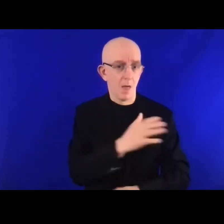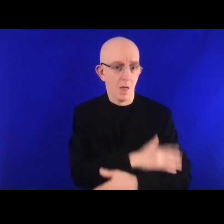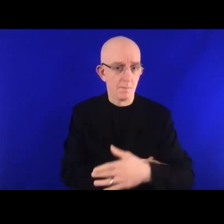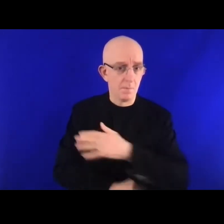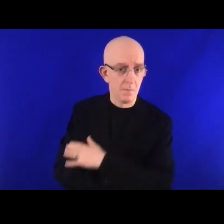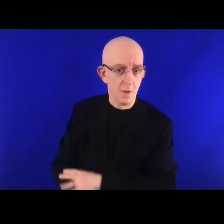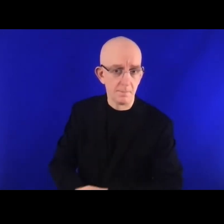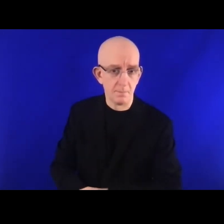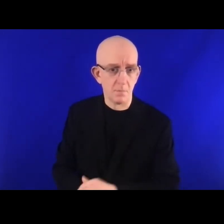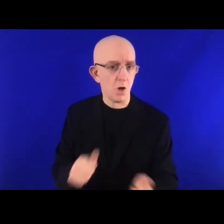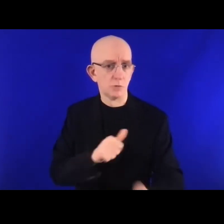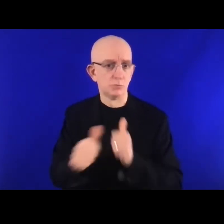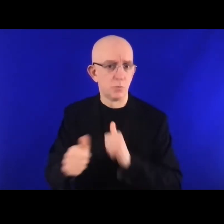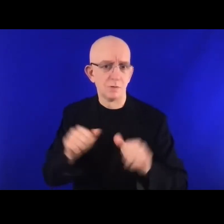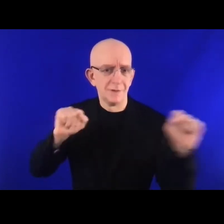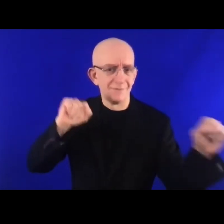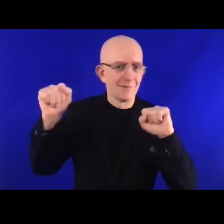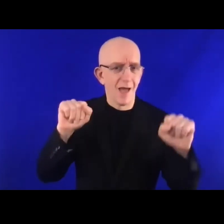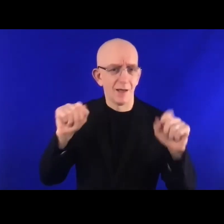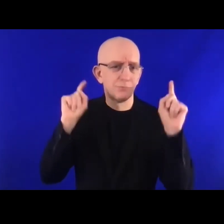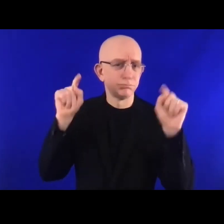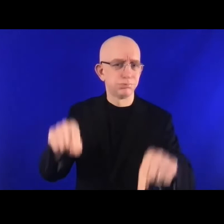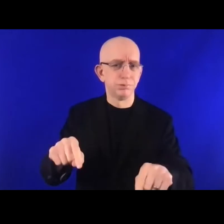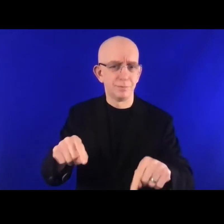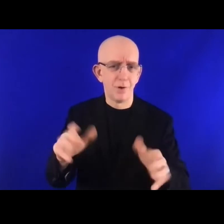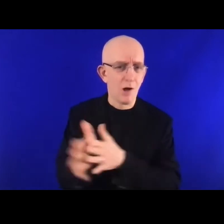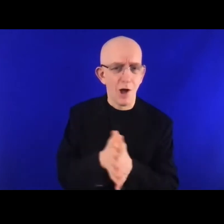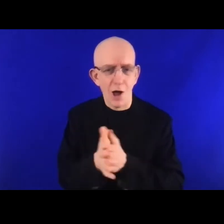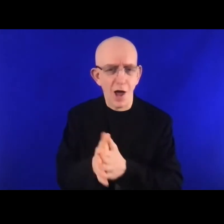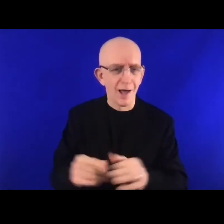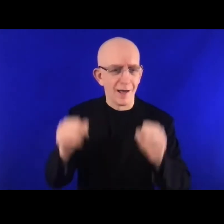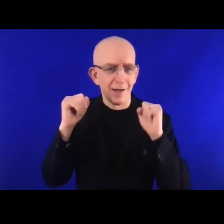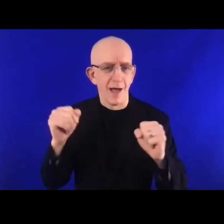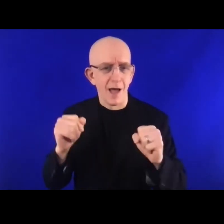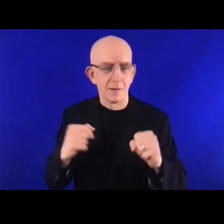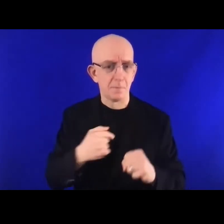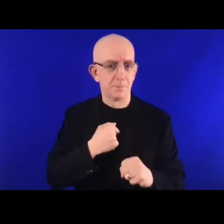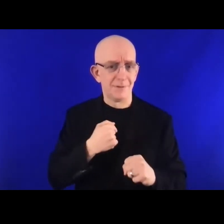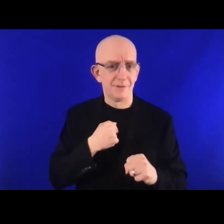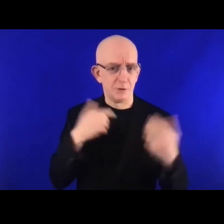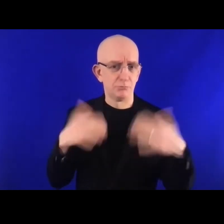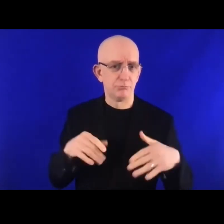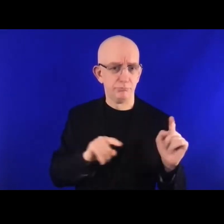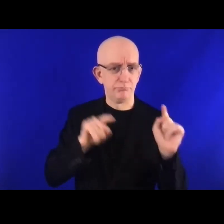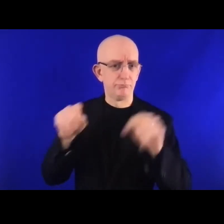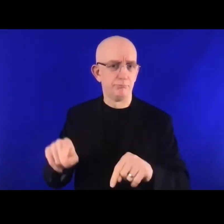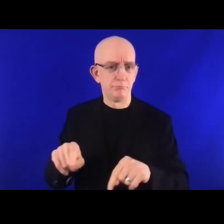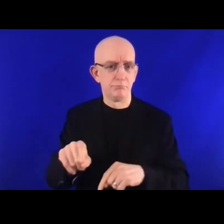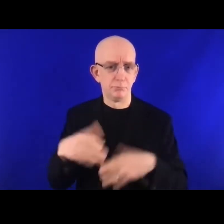like 2-time world championship and 1-time Paralympic games and lots of other international events,